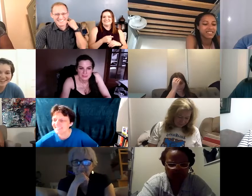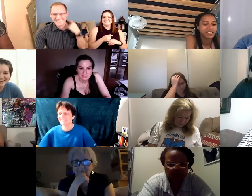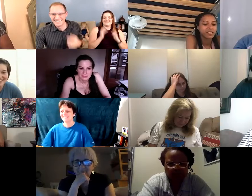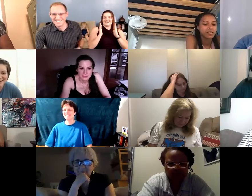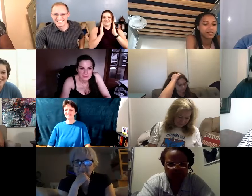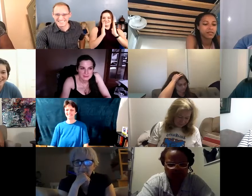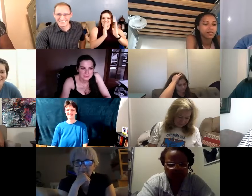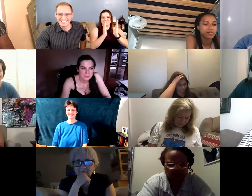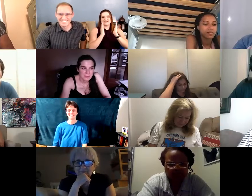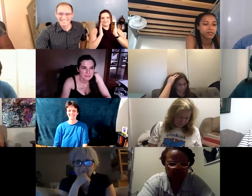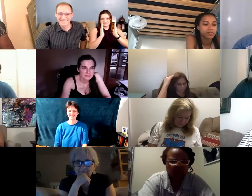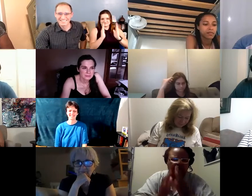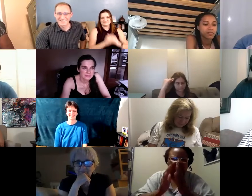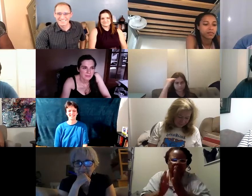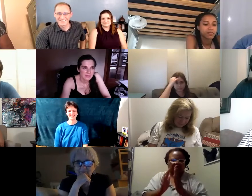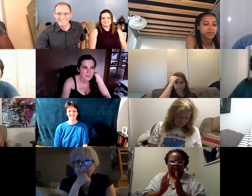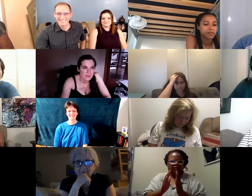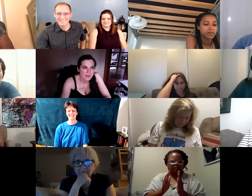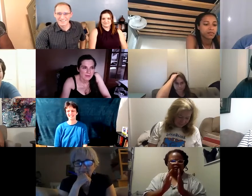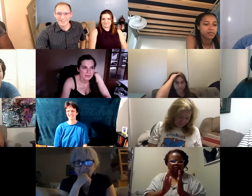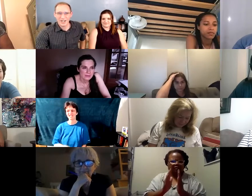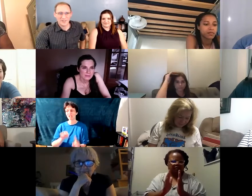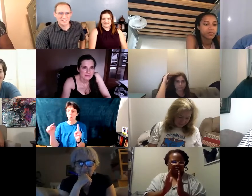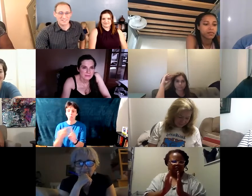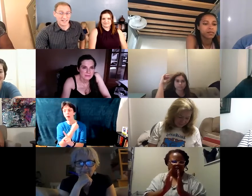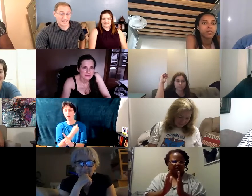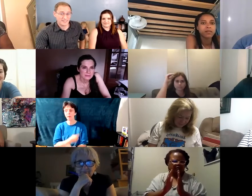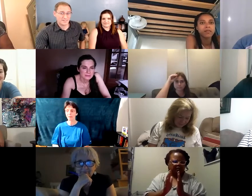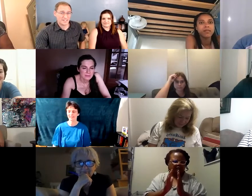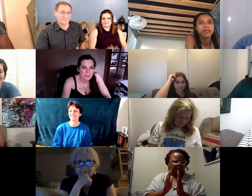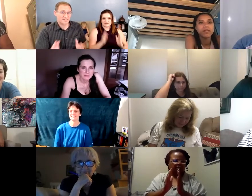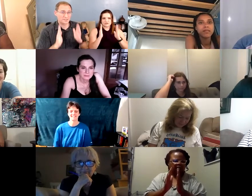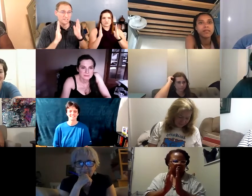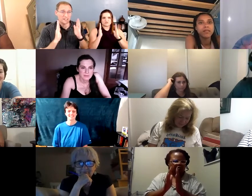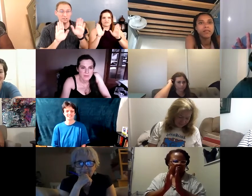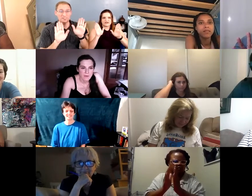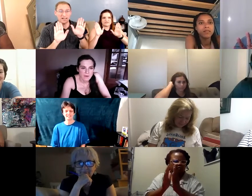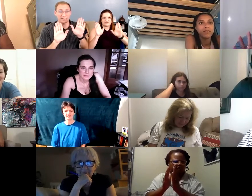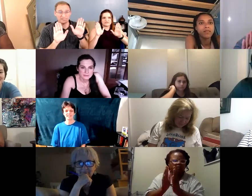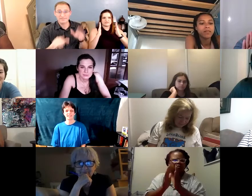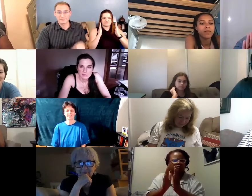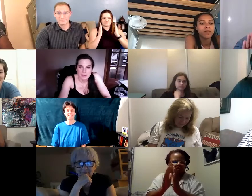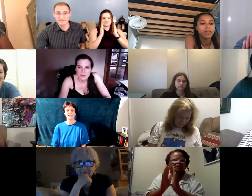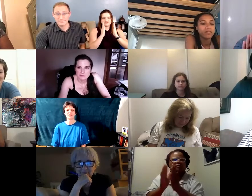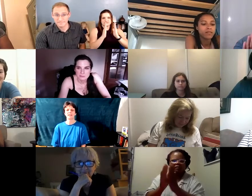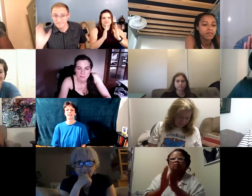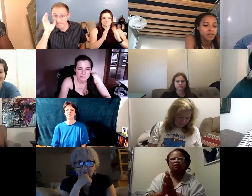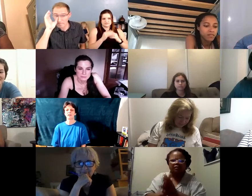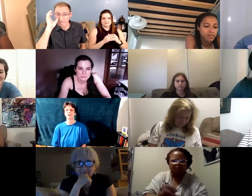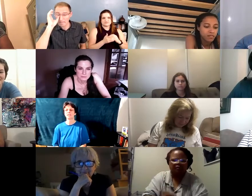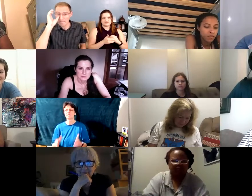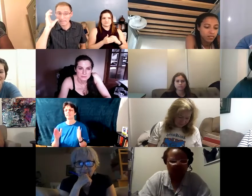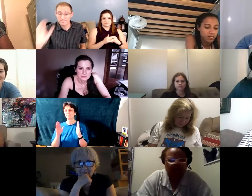doing? Yeah, hallway. Mm-hmm. Hallway is a five. So yeah, close five.